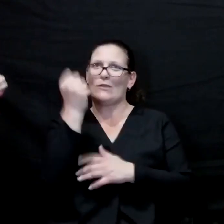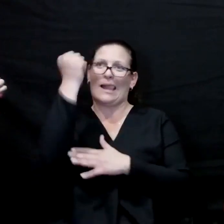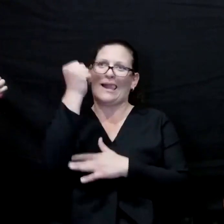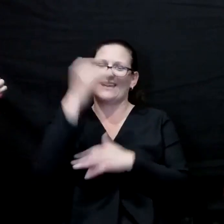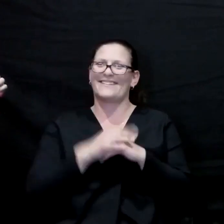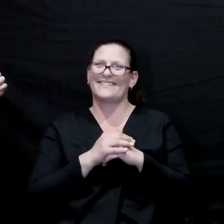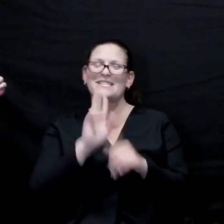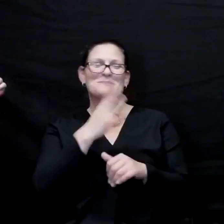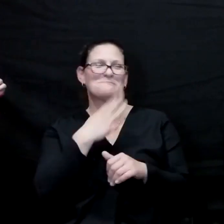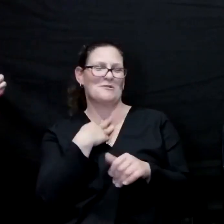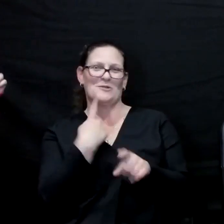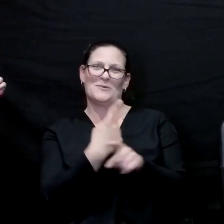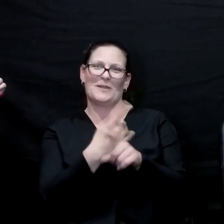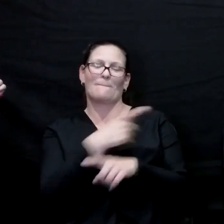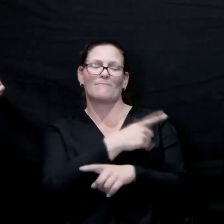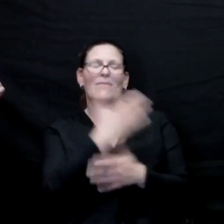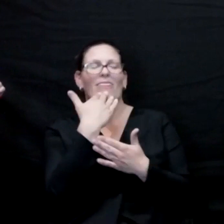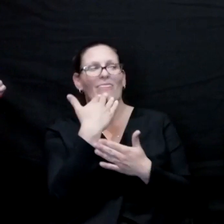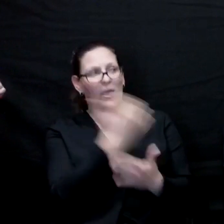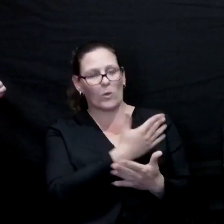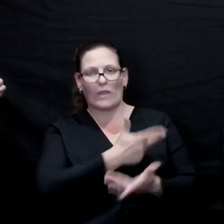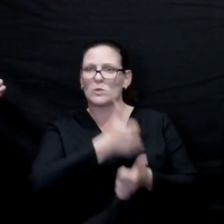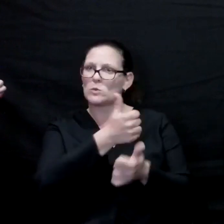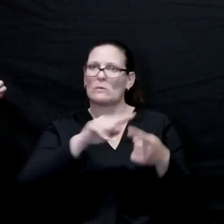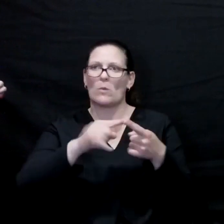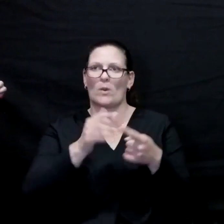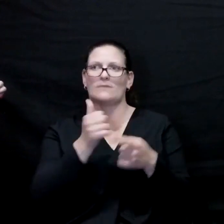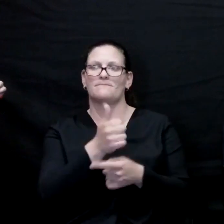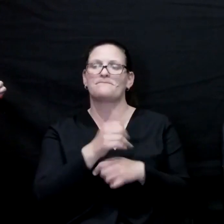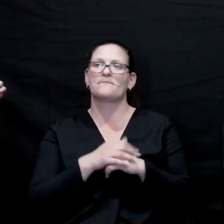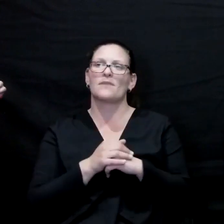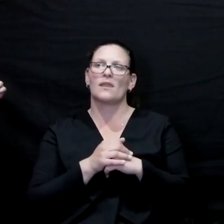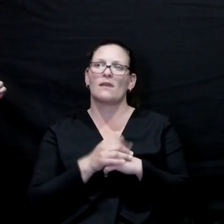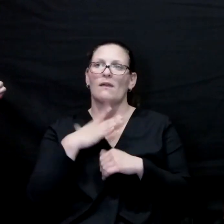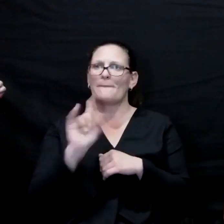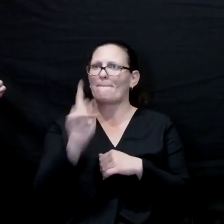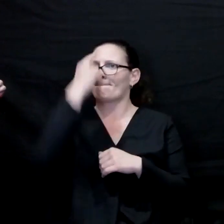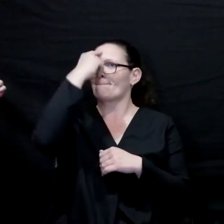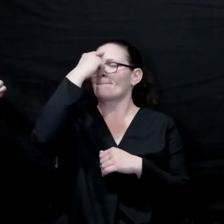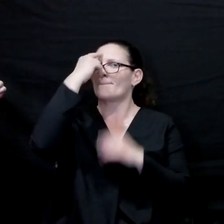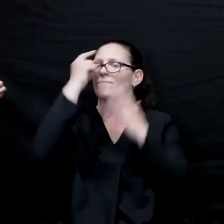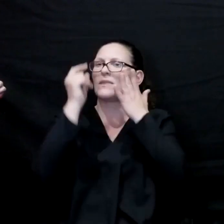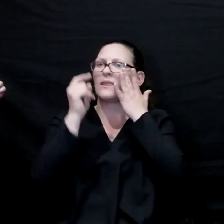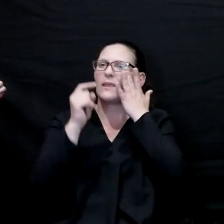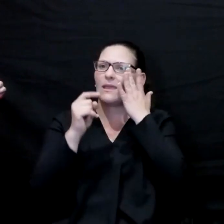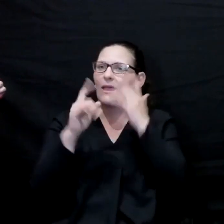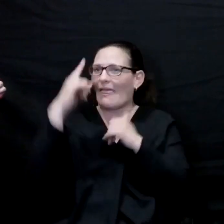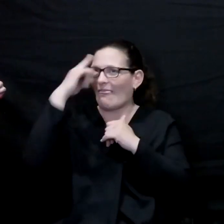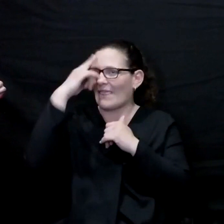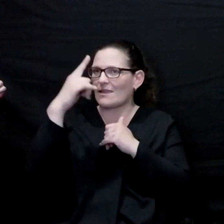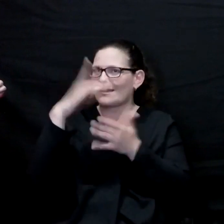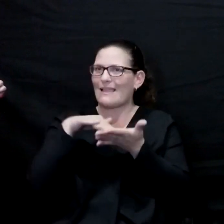Thank you, Rita. That's a really good point. It just occurred to me, I think it's really useful to